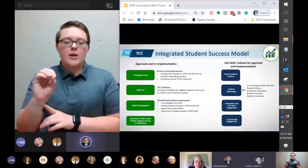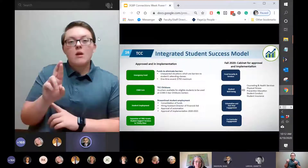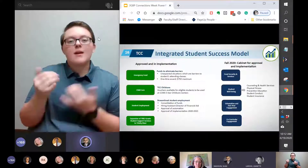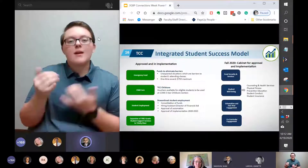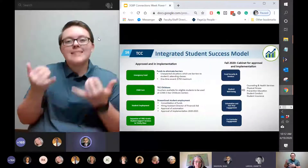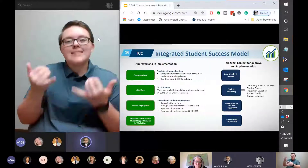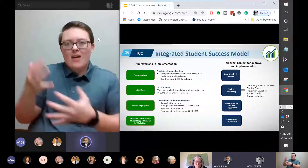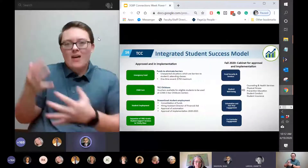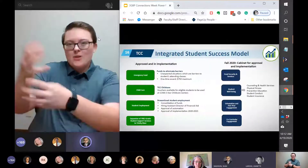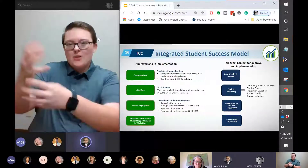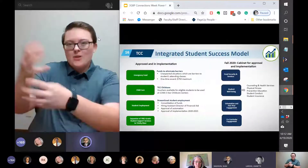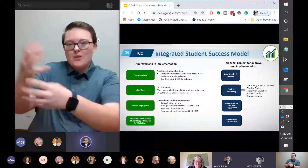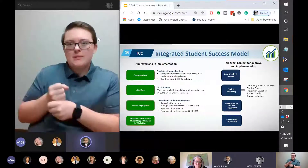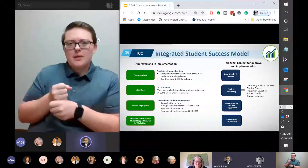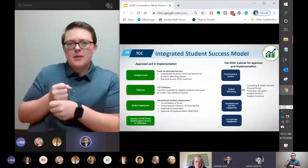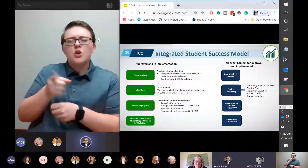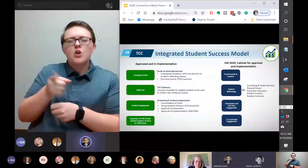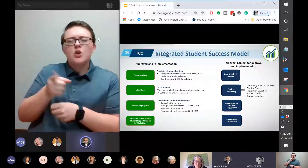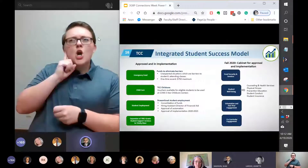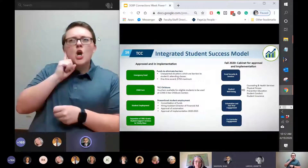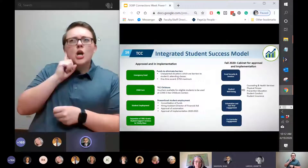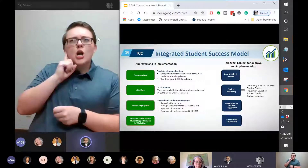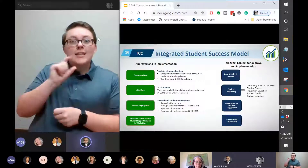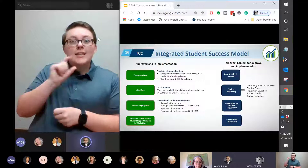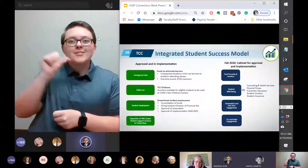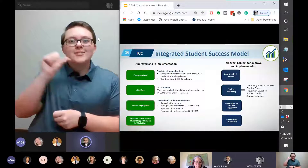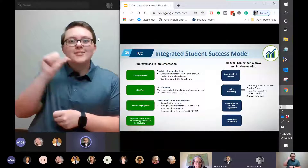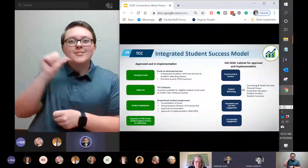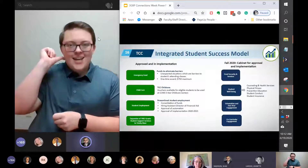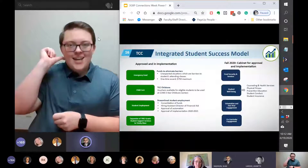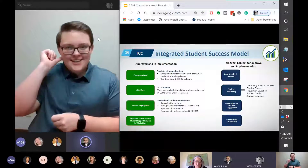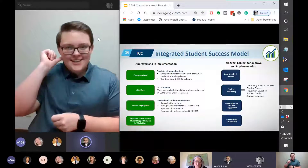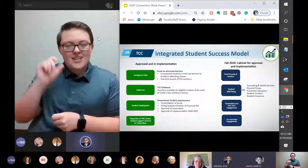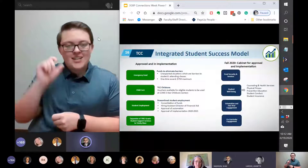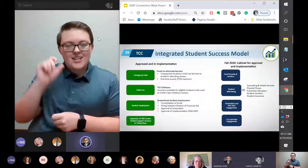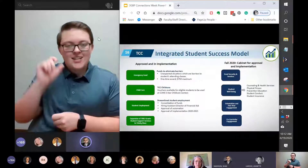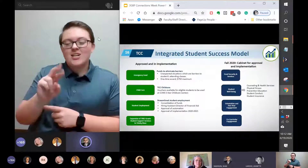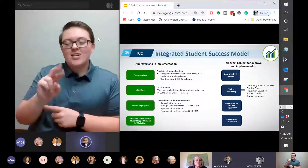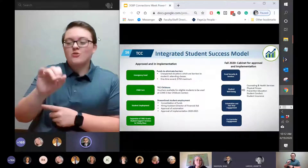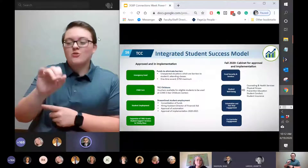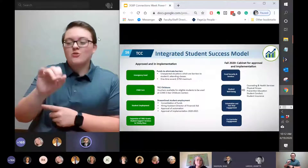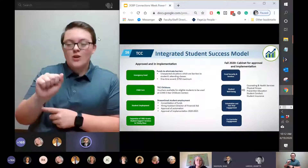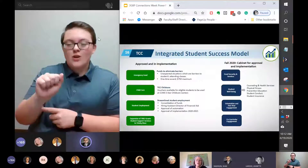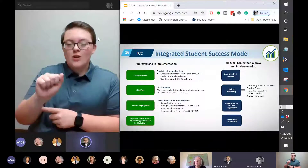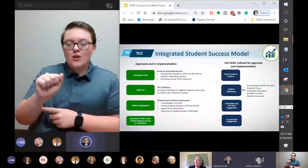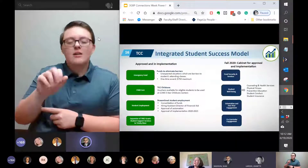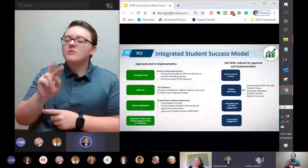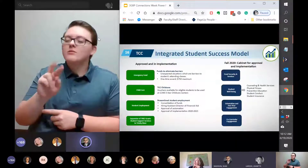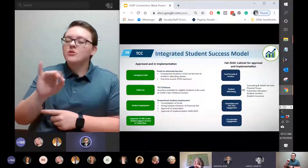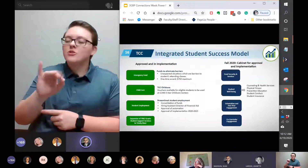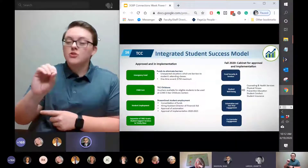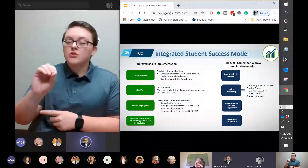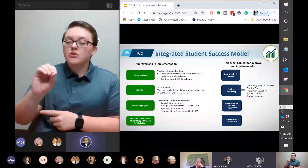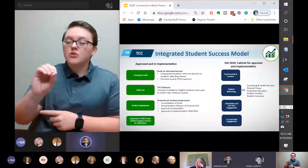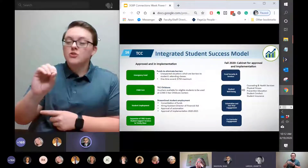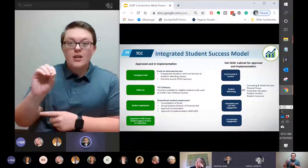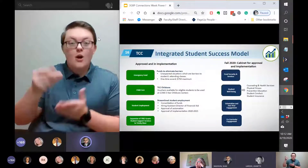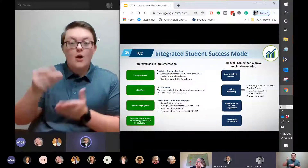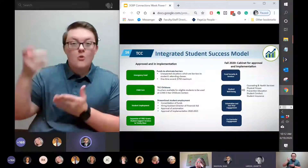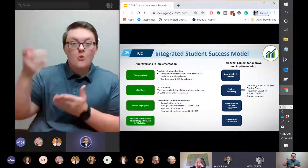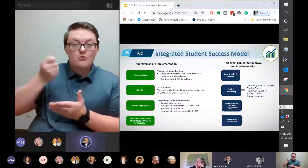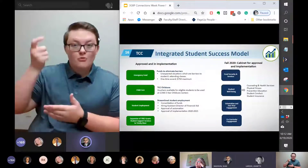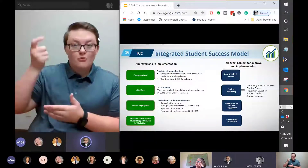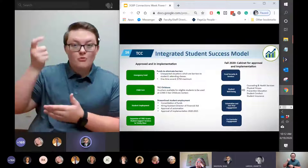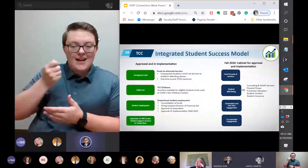heard on yesterday, of the TRIO grant. And if you did not get a chance to hear, Julie knows I'm prepping her